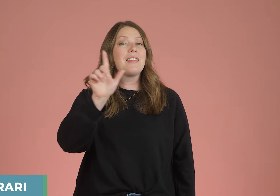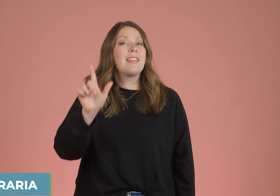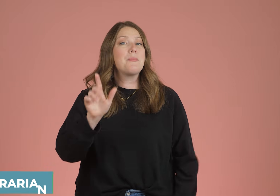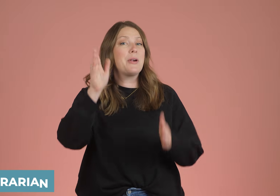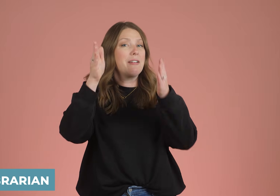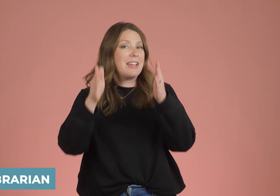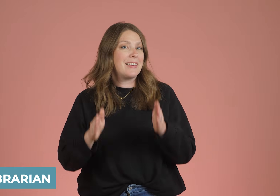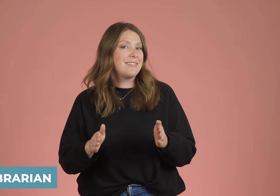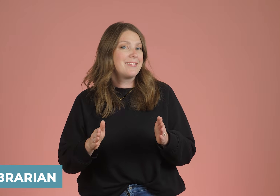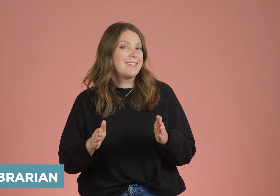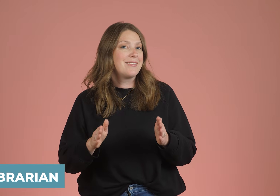Librarian.